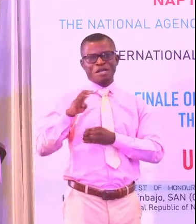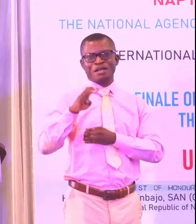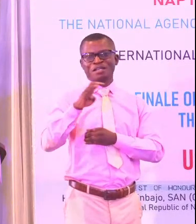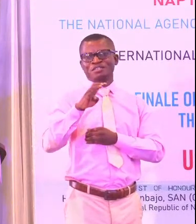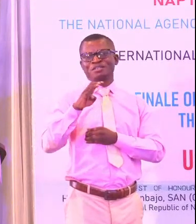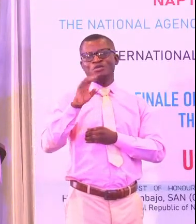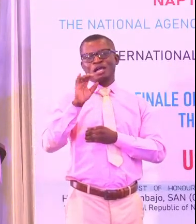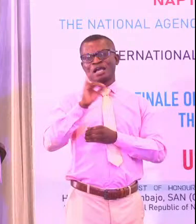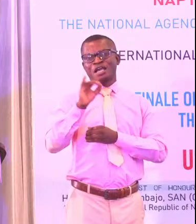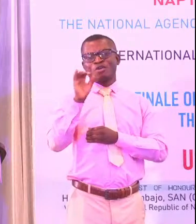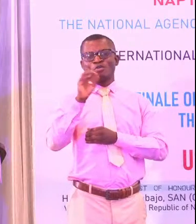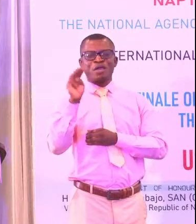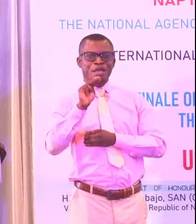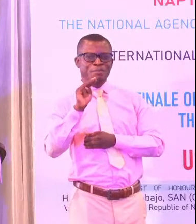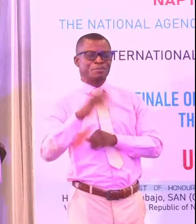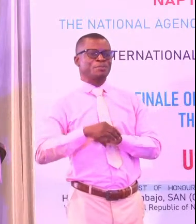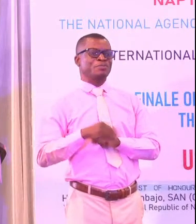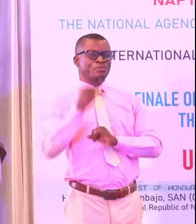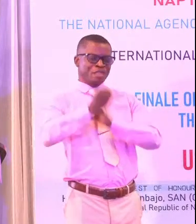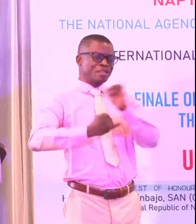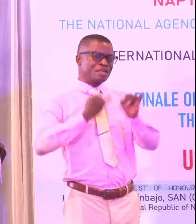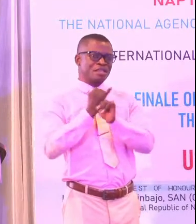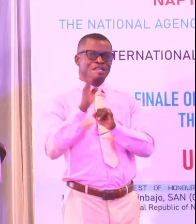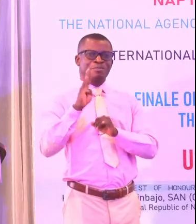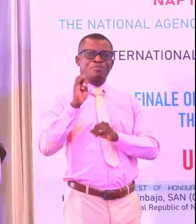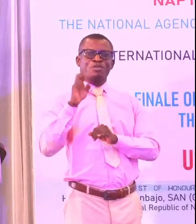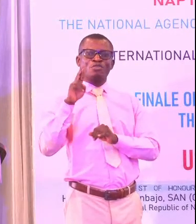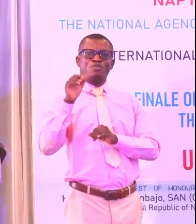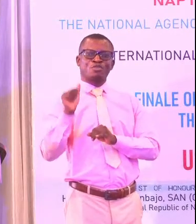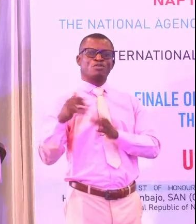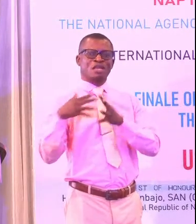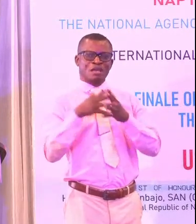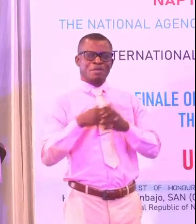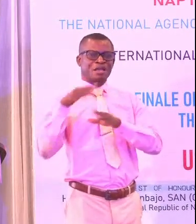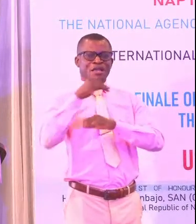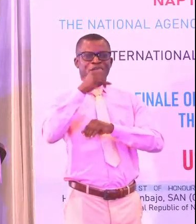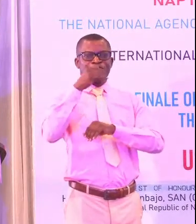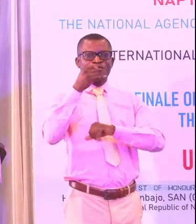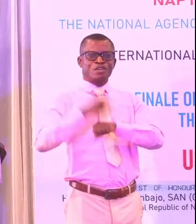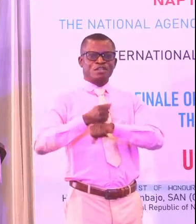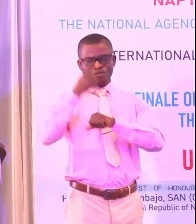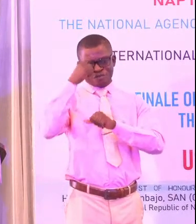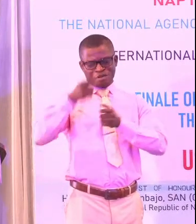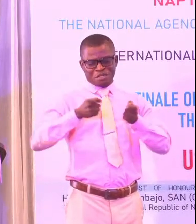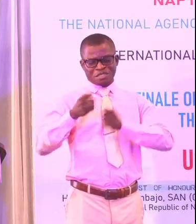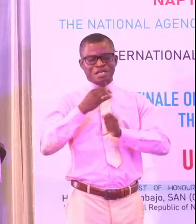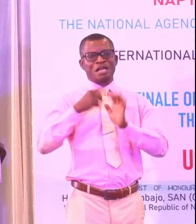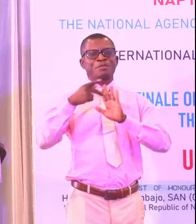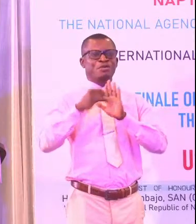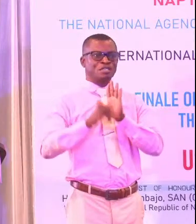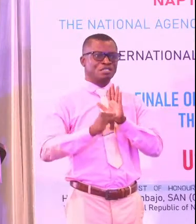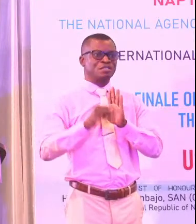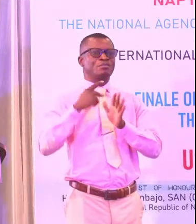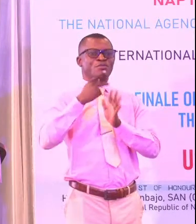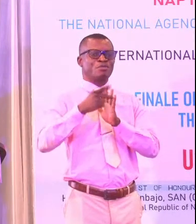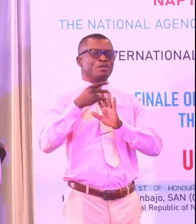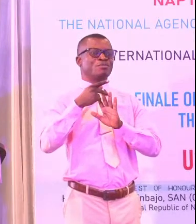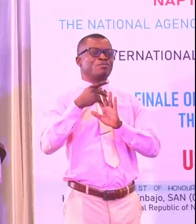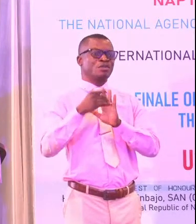IOM, International Ibero-American Foundation for Administration and Policy and Public Policy,